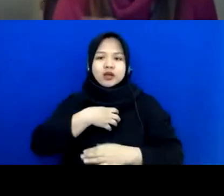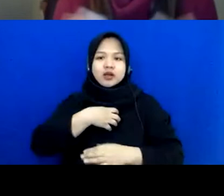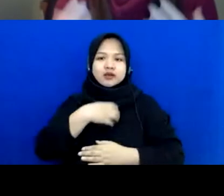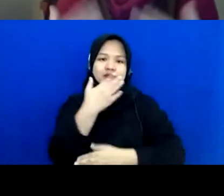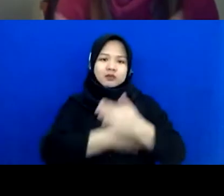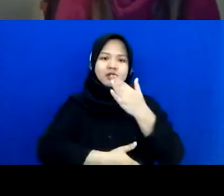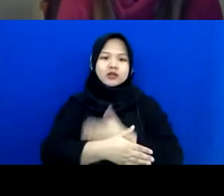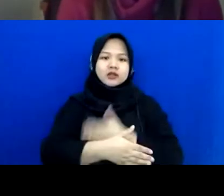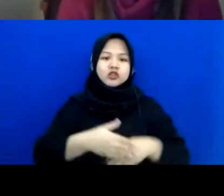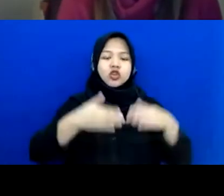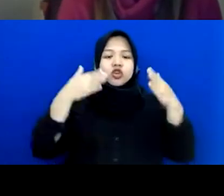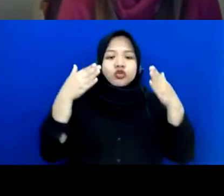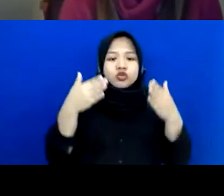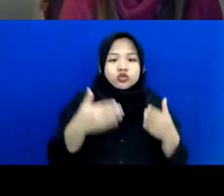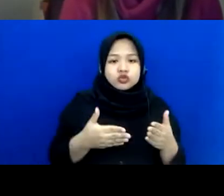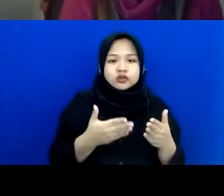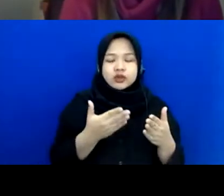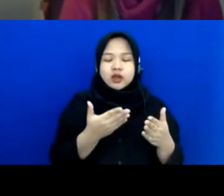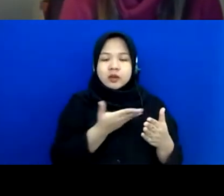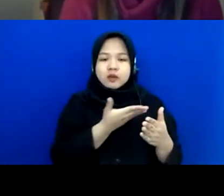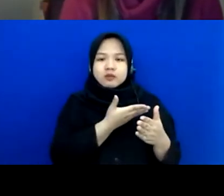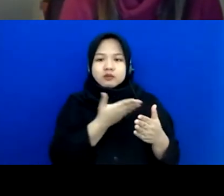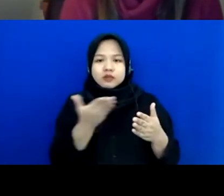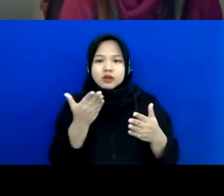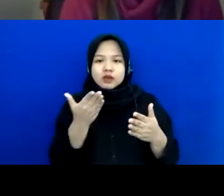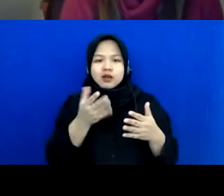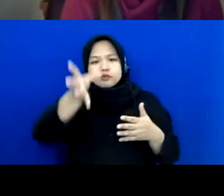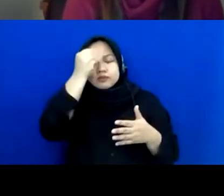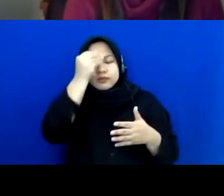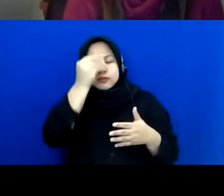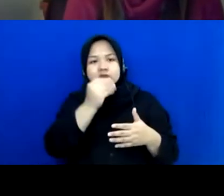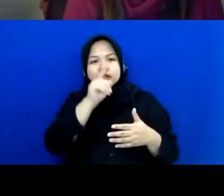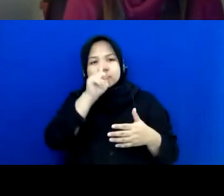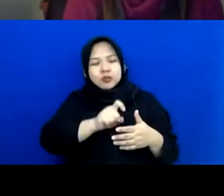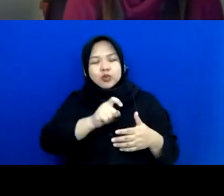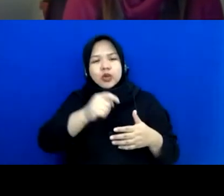particular, their own firsthand knowledge of their needs and the